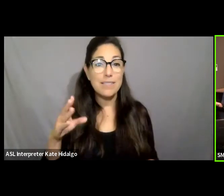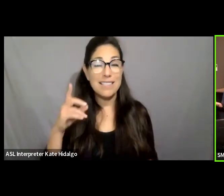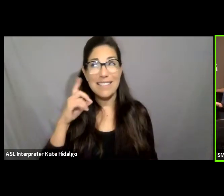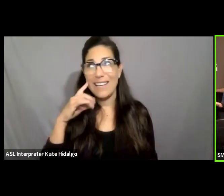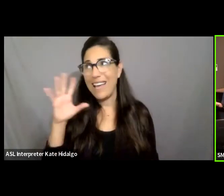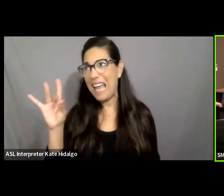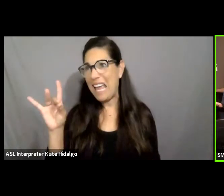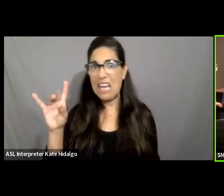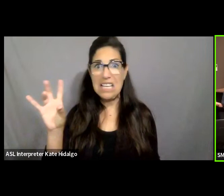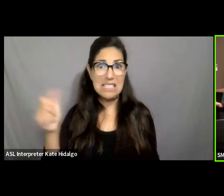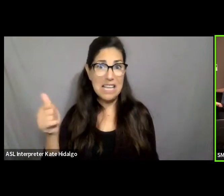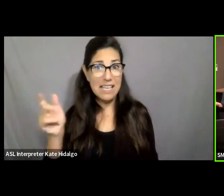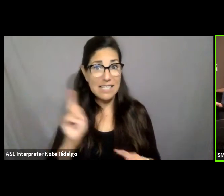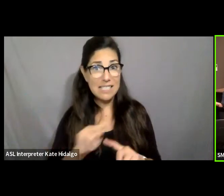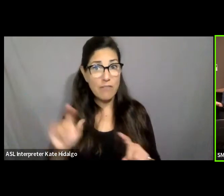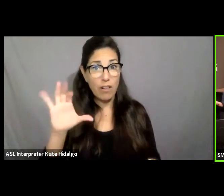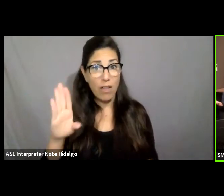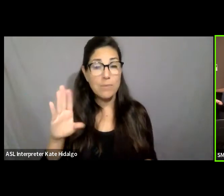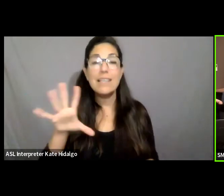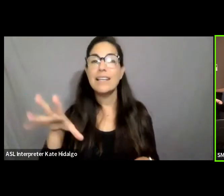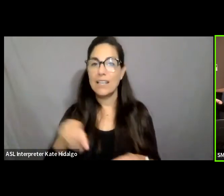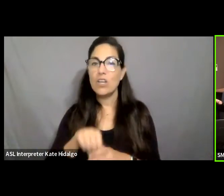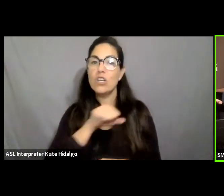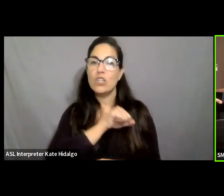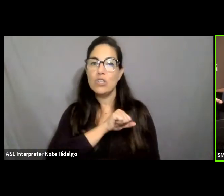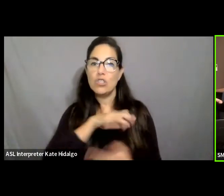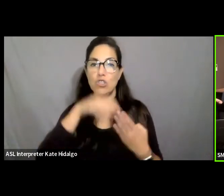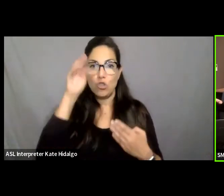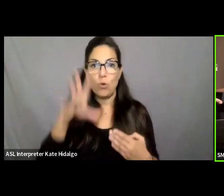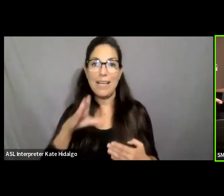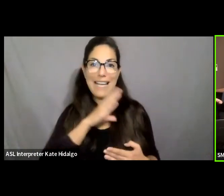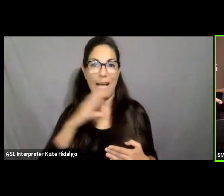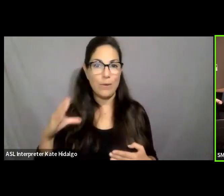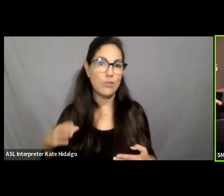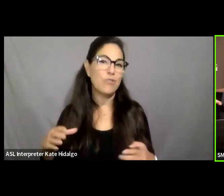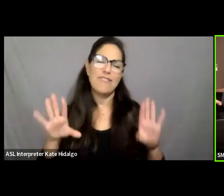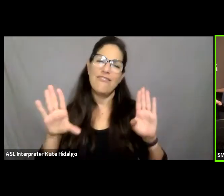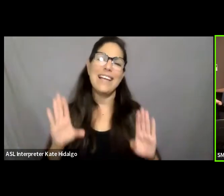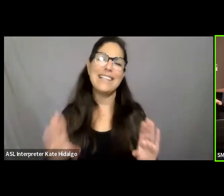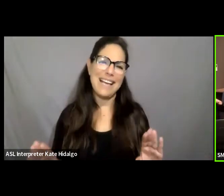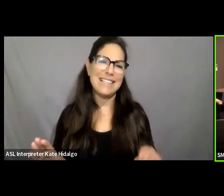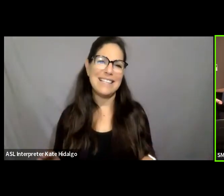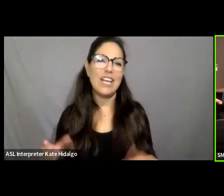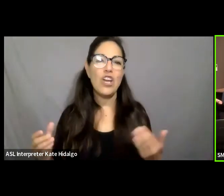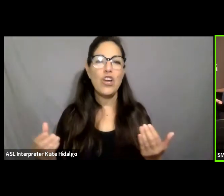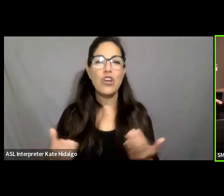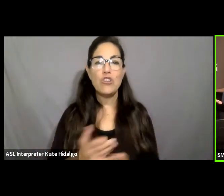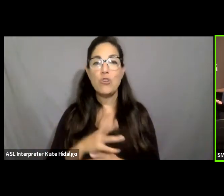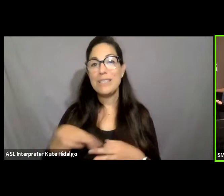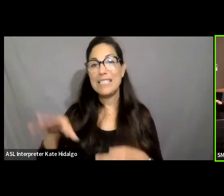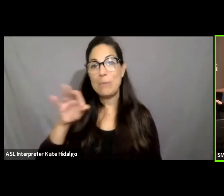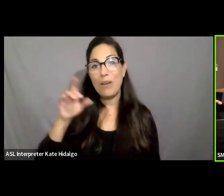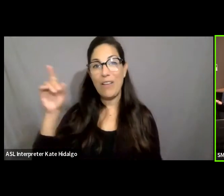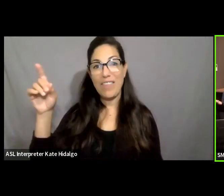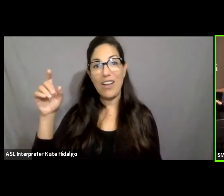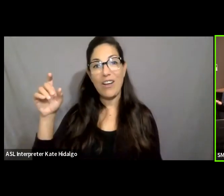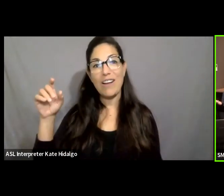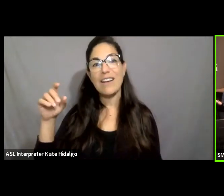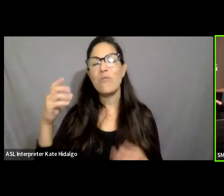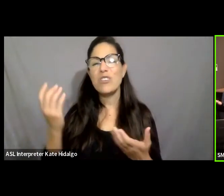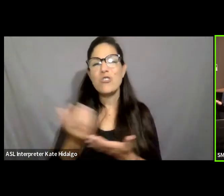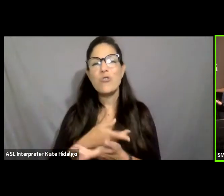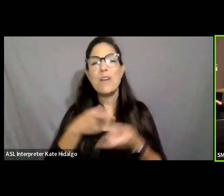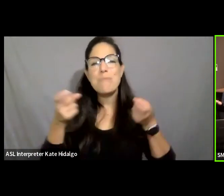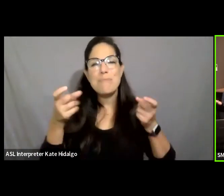10 different clubs, including student council, which is fantastic. And so there's a new spirit up at CSM with the new